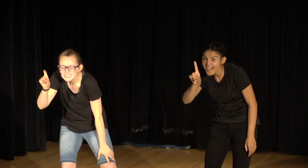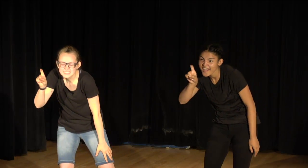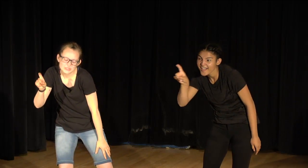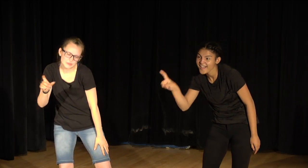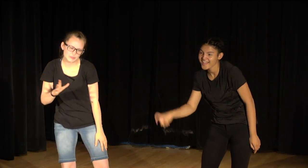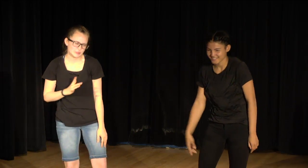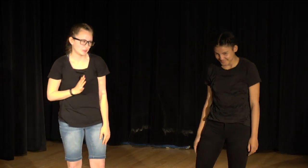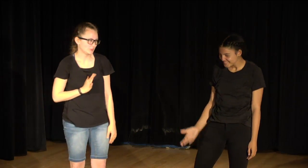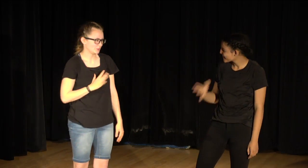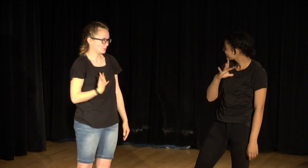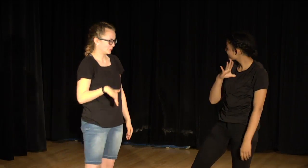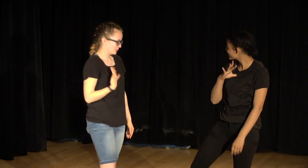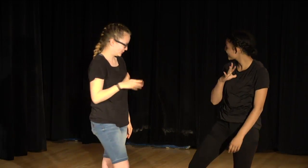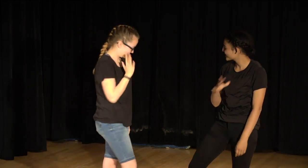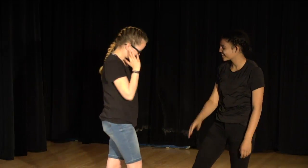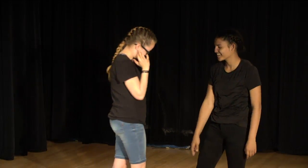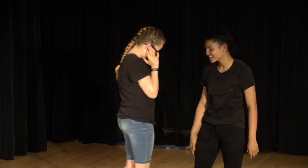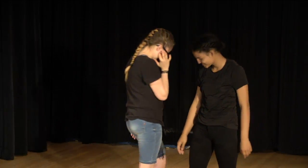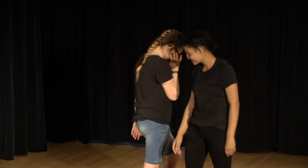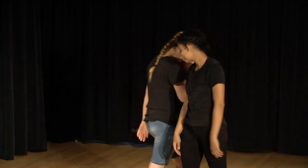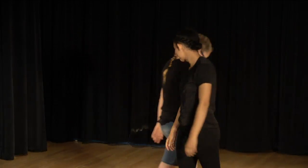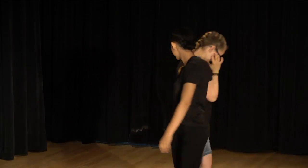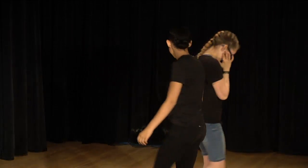you imagine that? So cool.